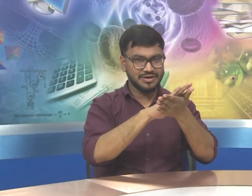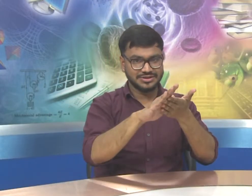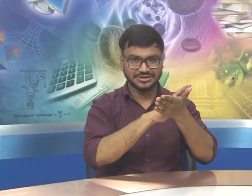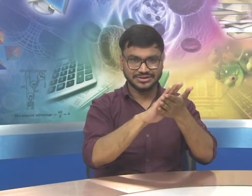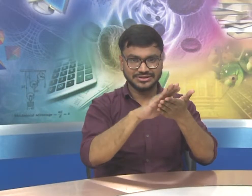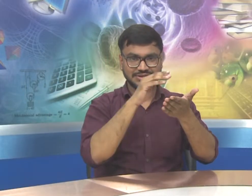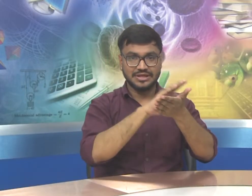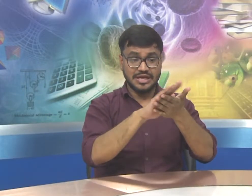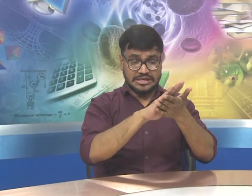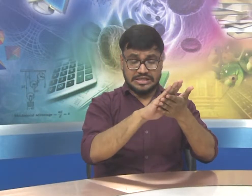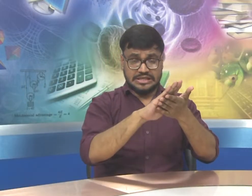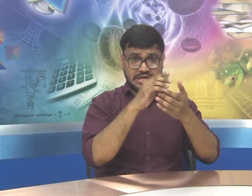For example,